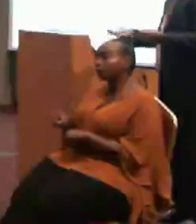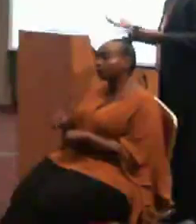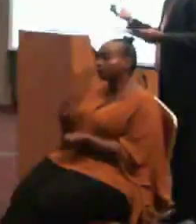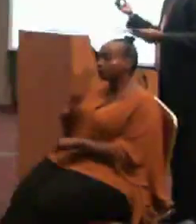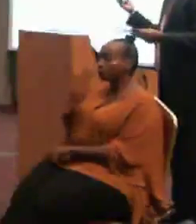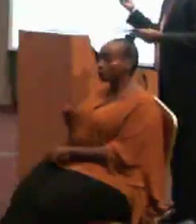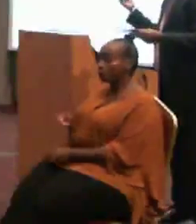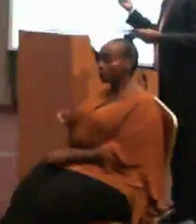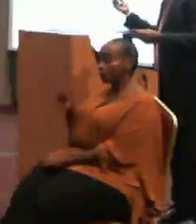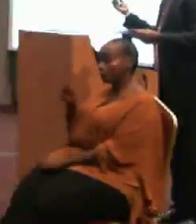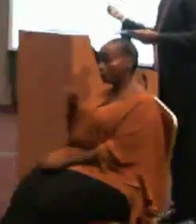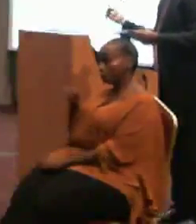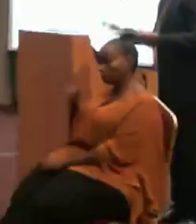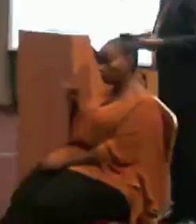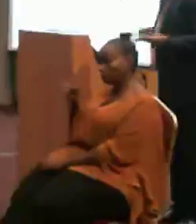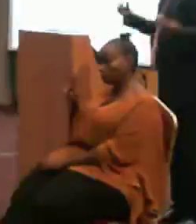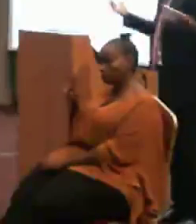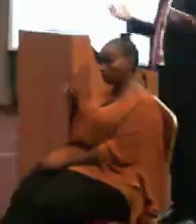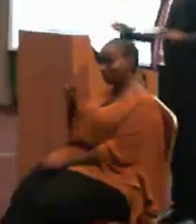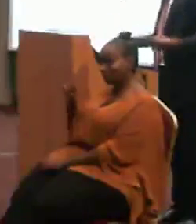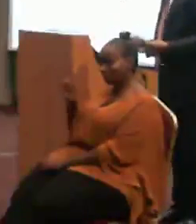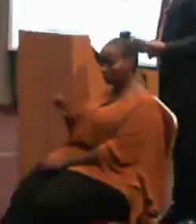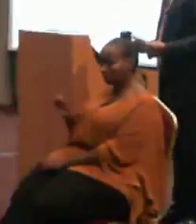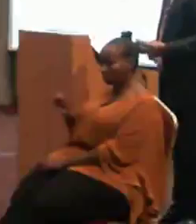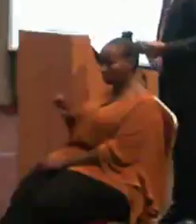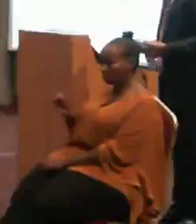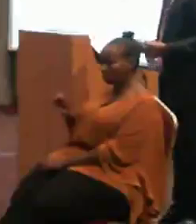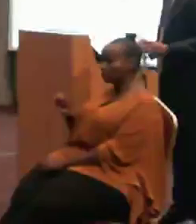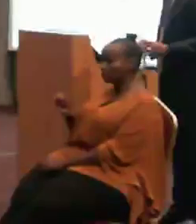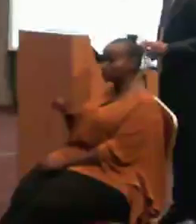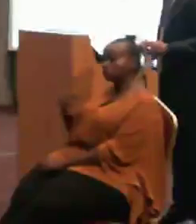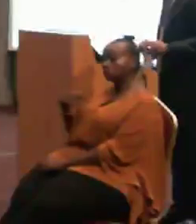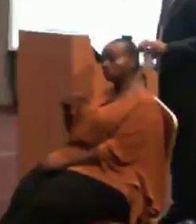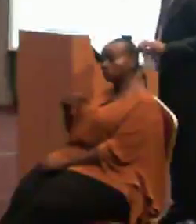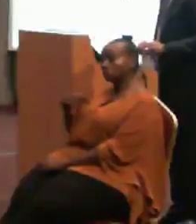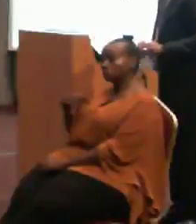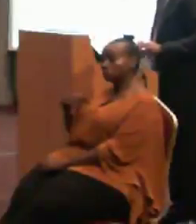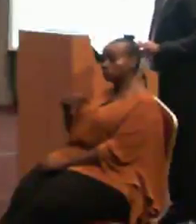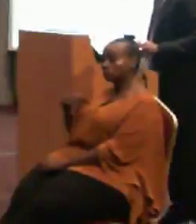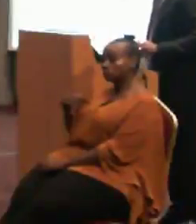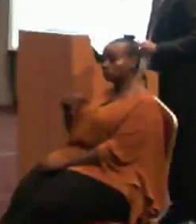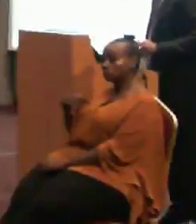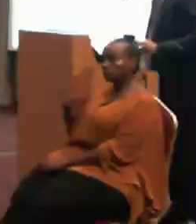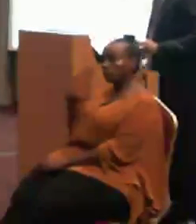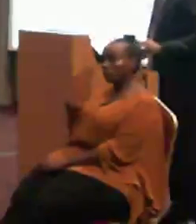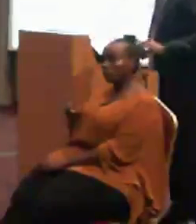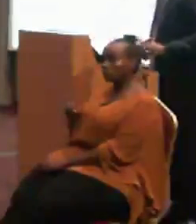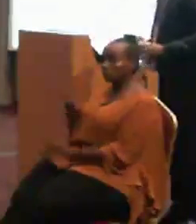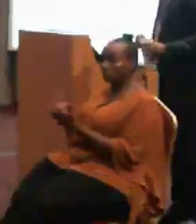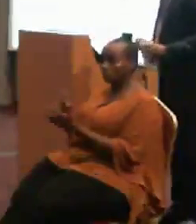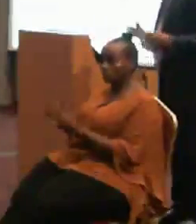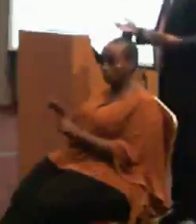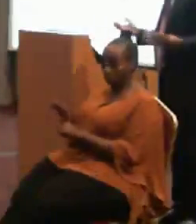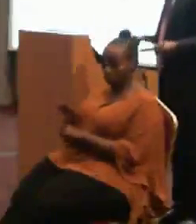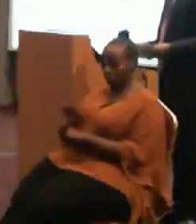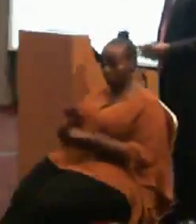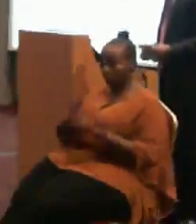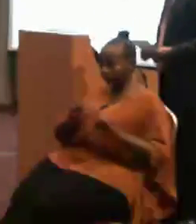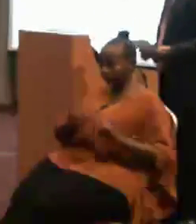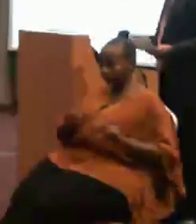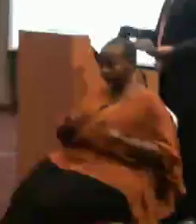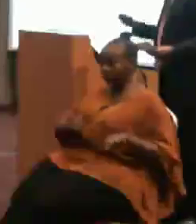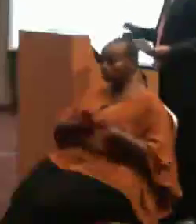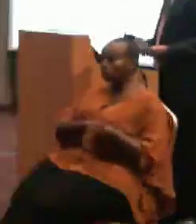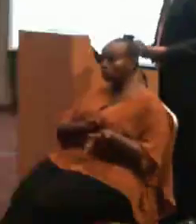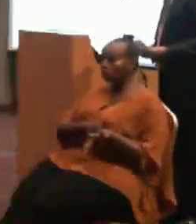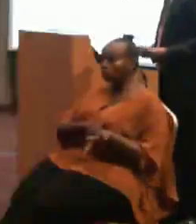is the issue of equity. I certainly and probably need to go back and look at it. I don't think that